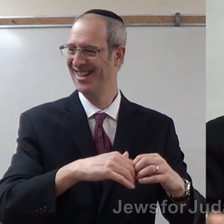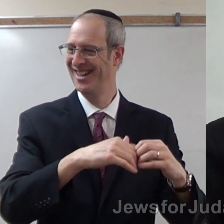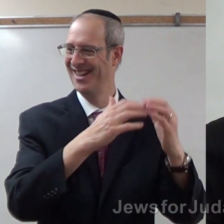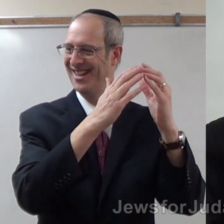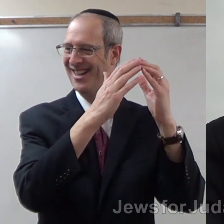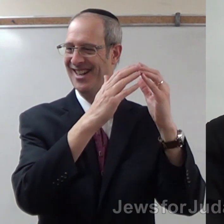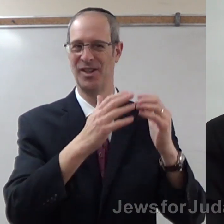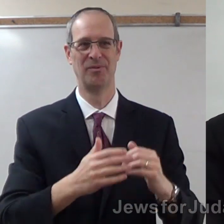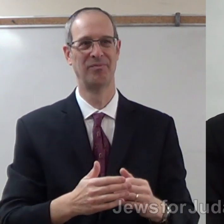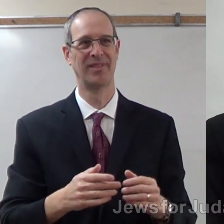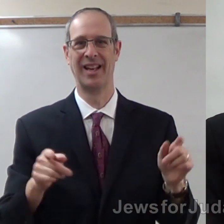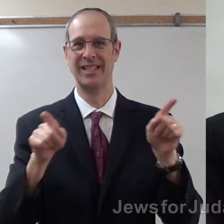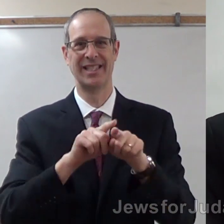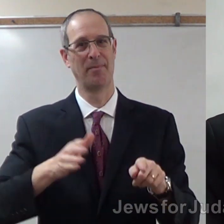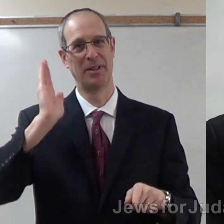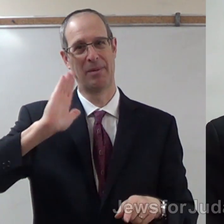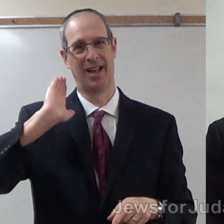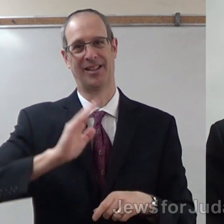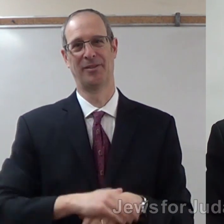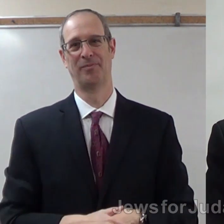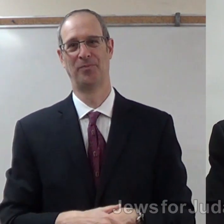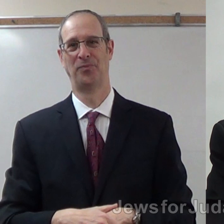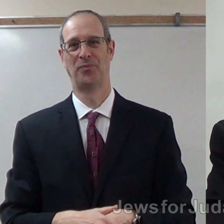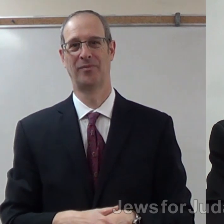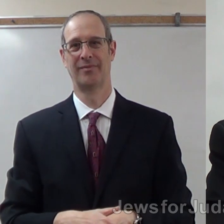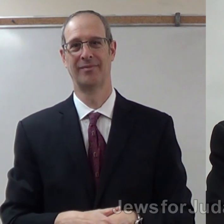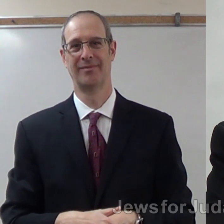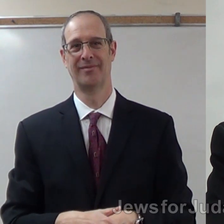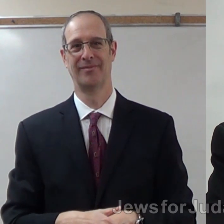it all those years before.